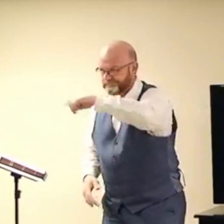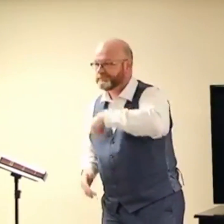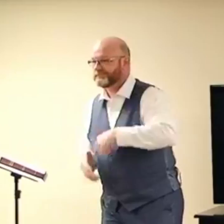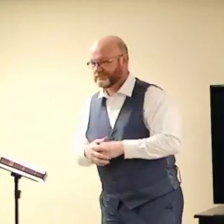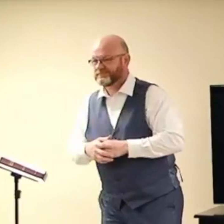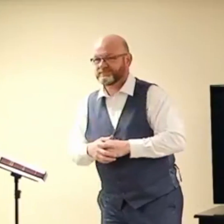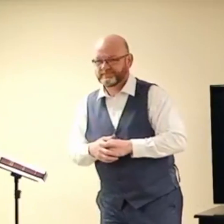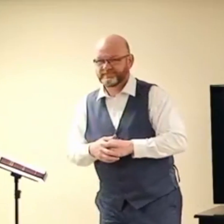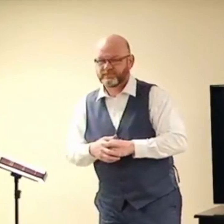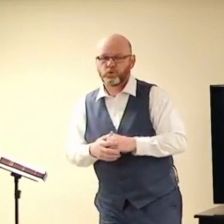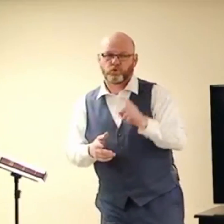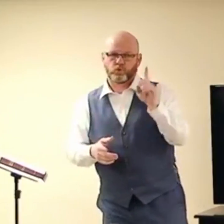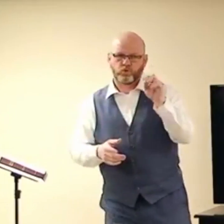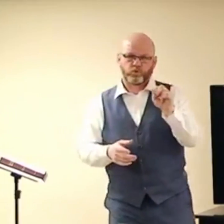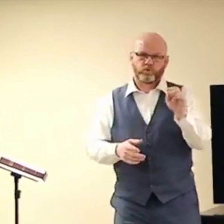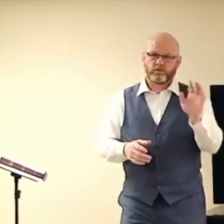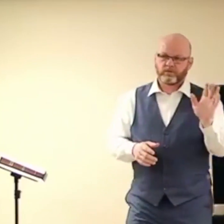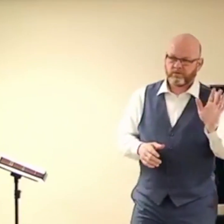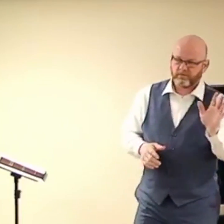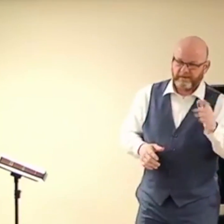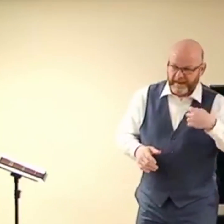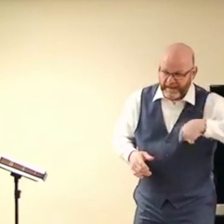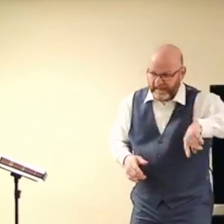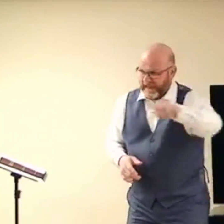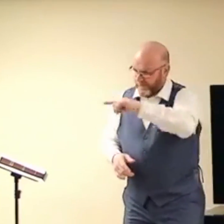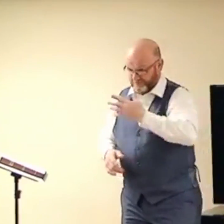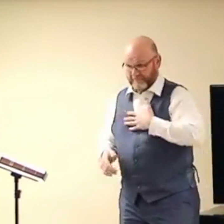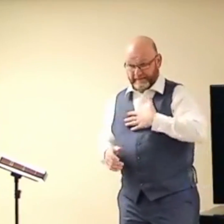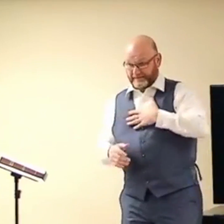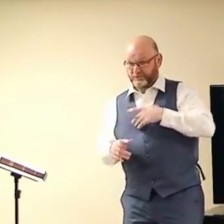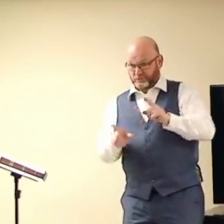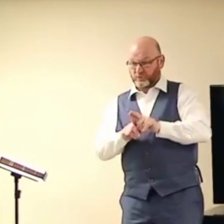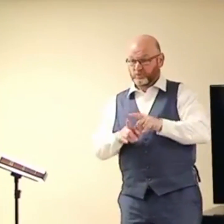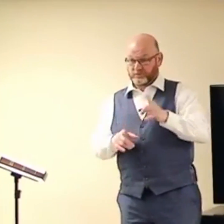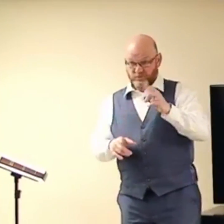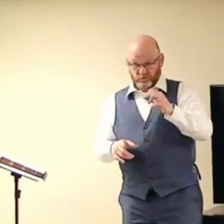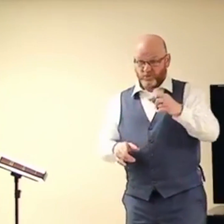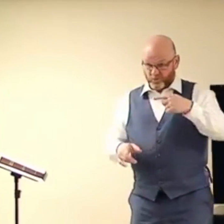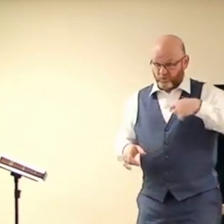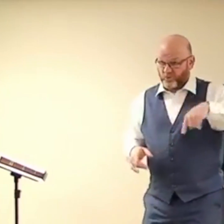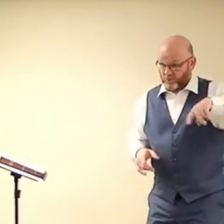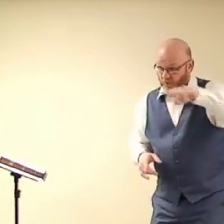match. And I encourage all of us to be mindful of